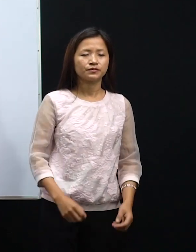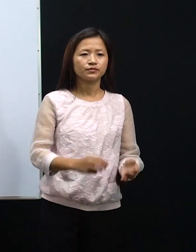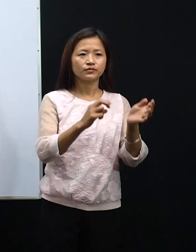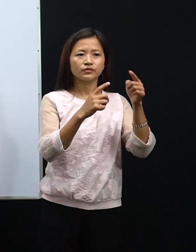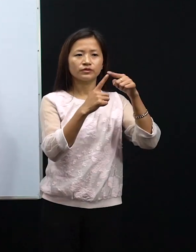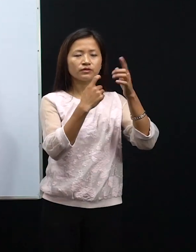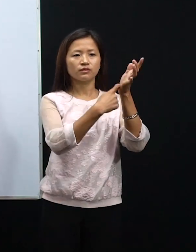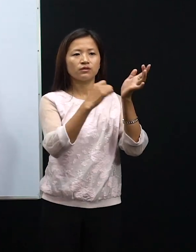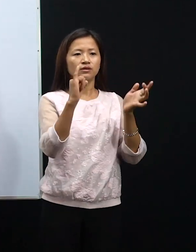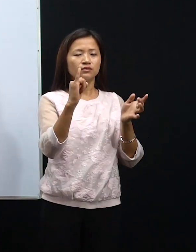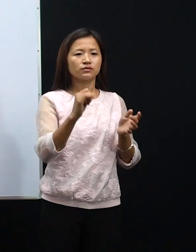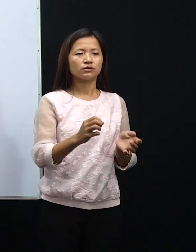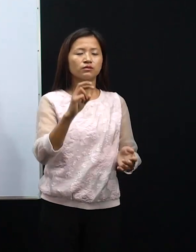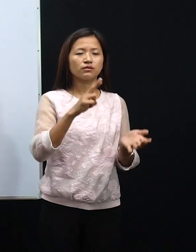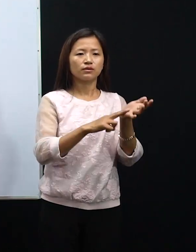trinomials,